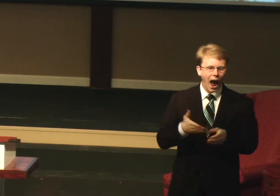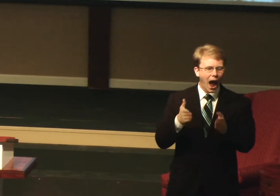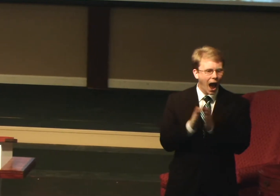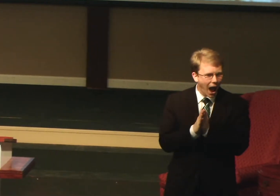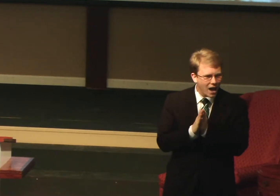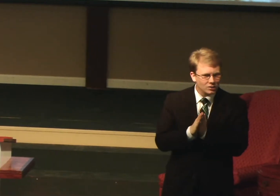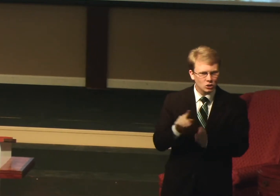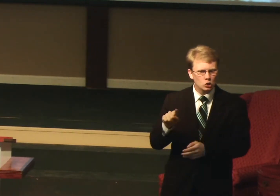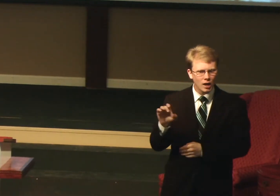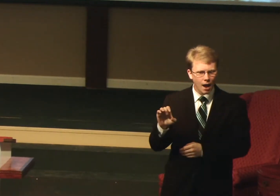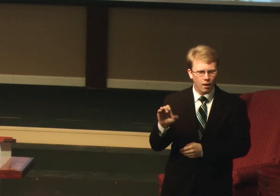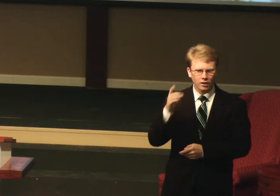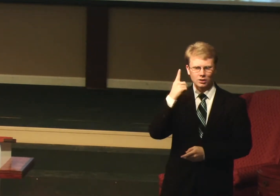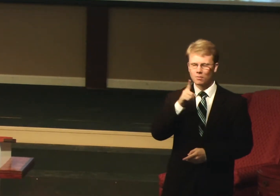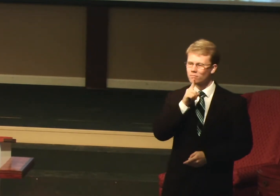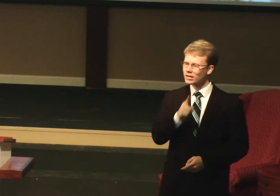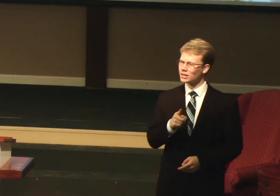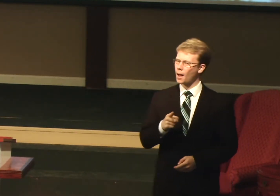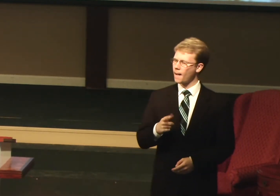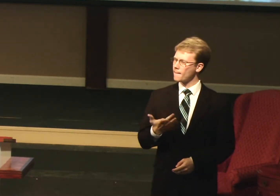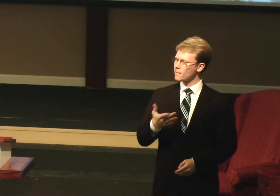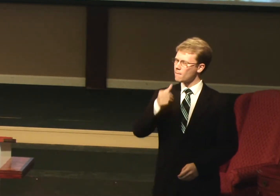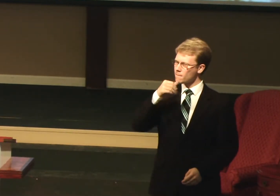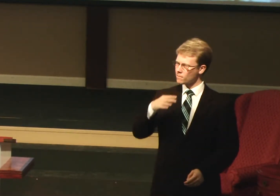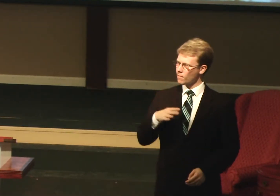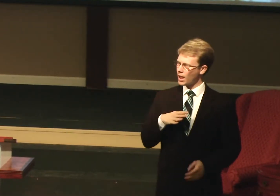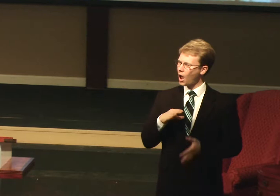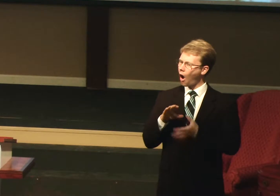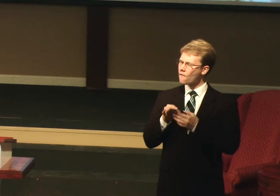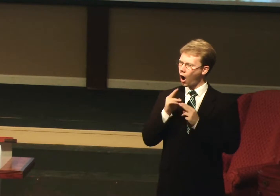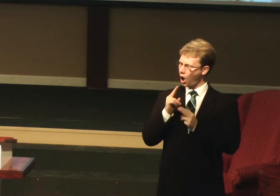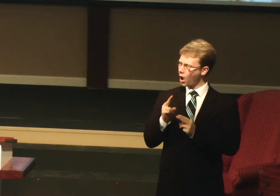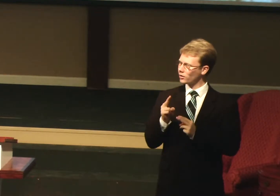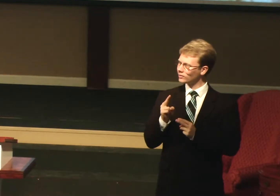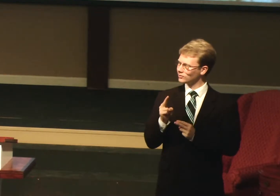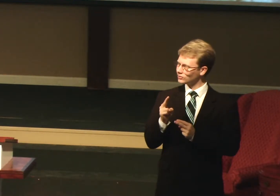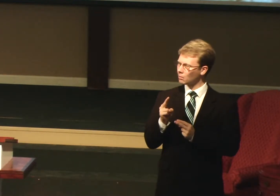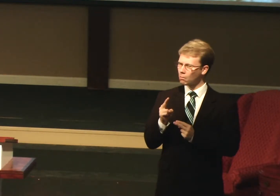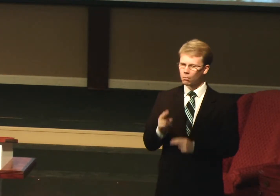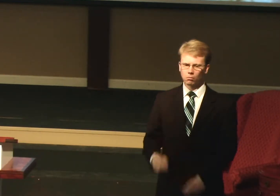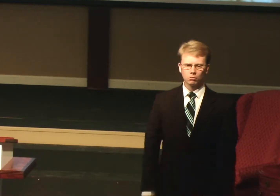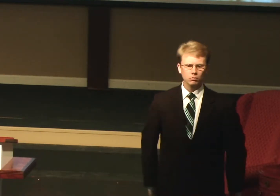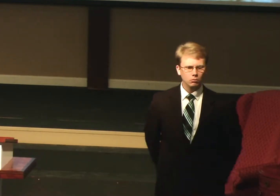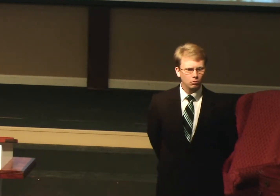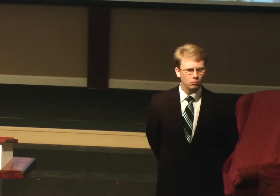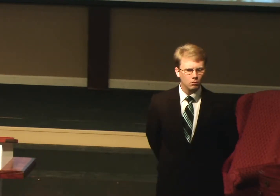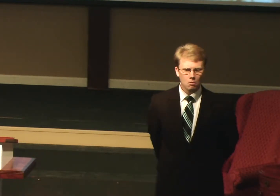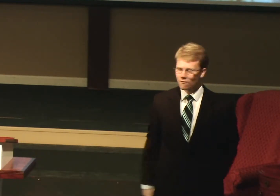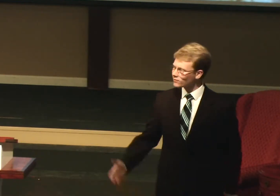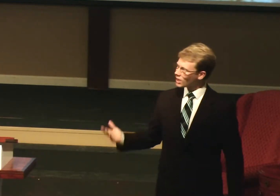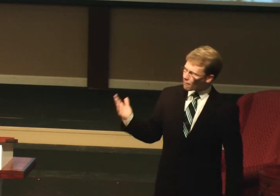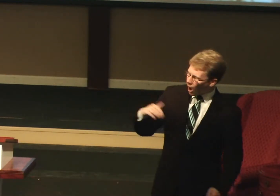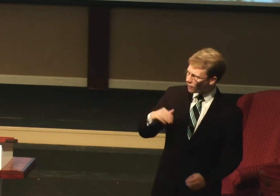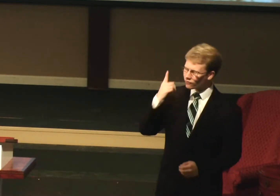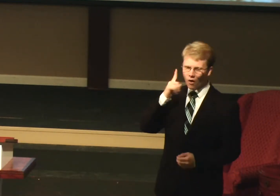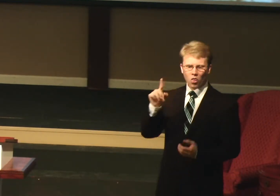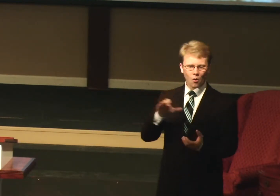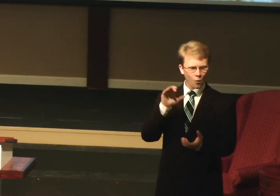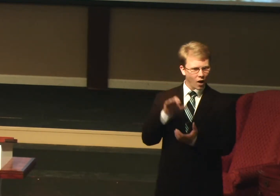February of this year, asked Selena to be part of the wedding as maid of honor. Come on over,